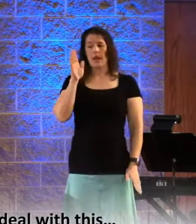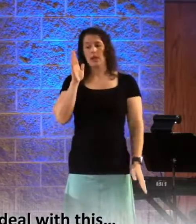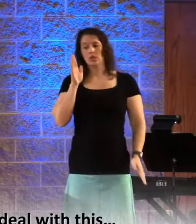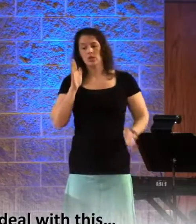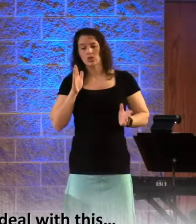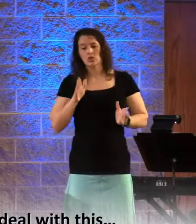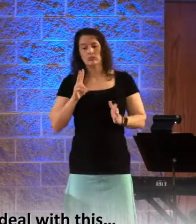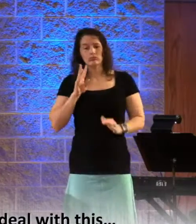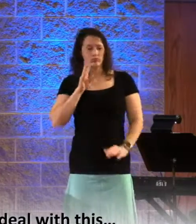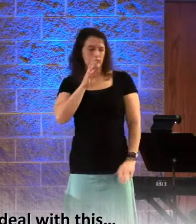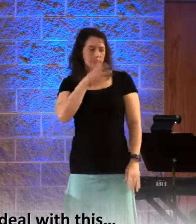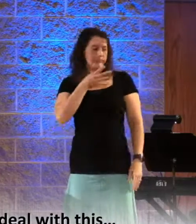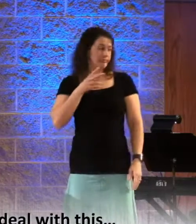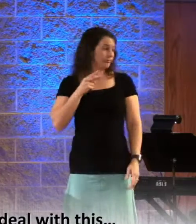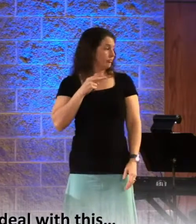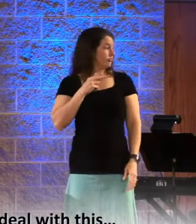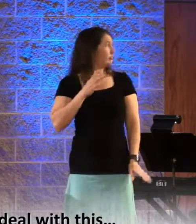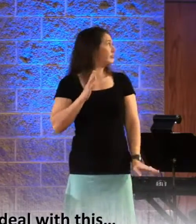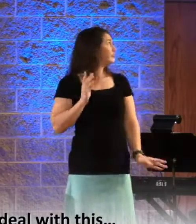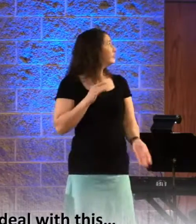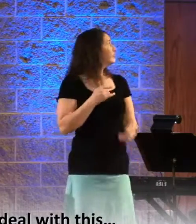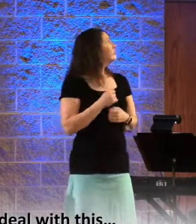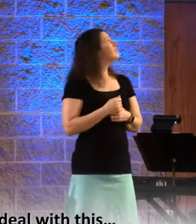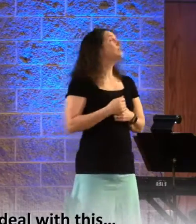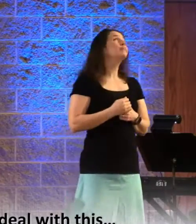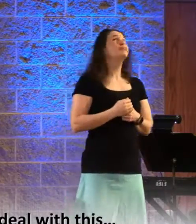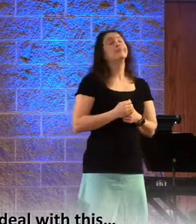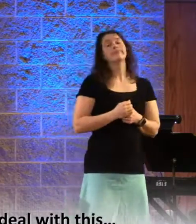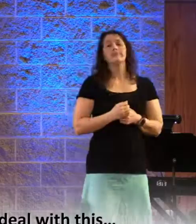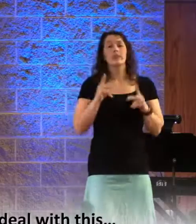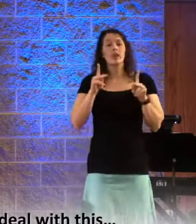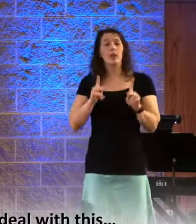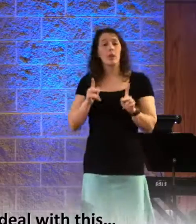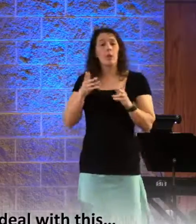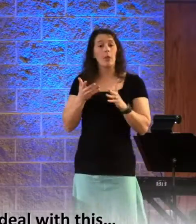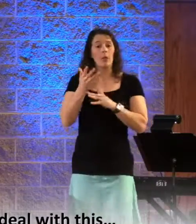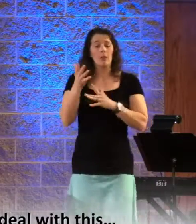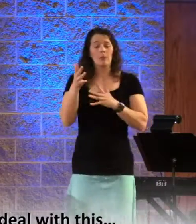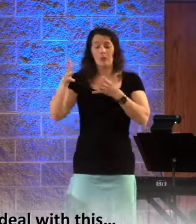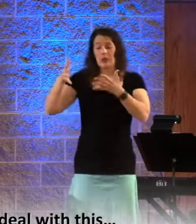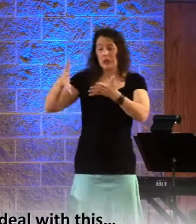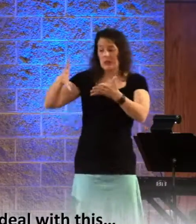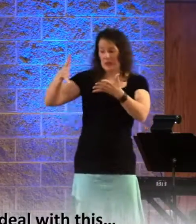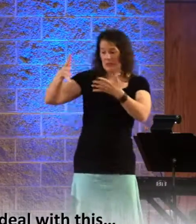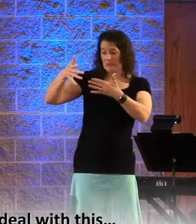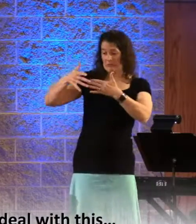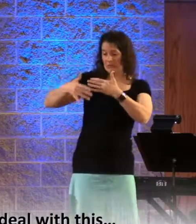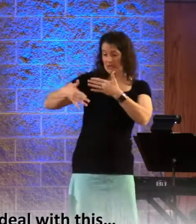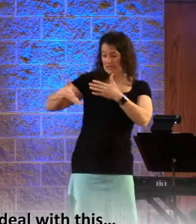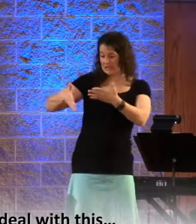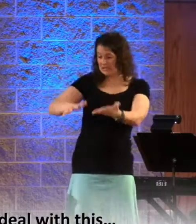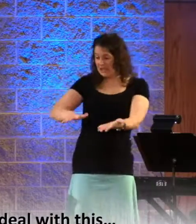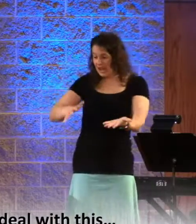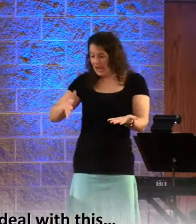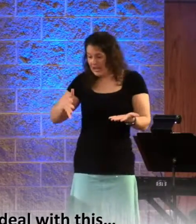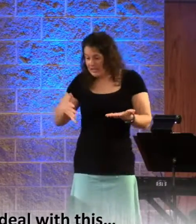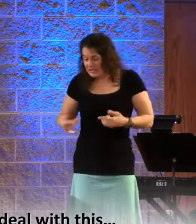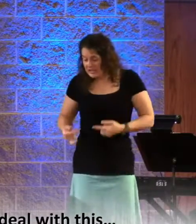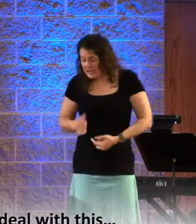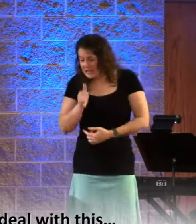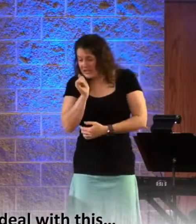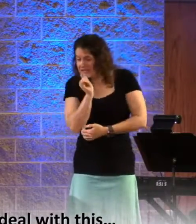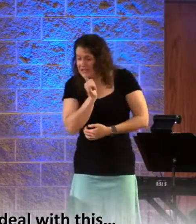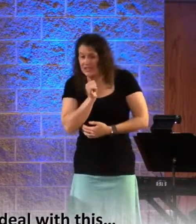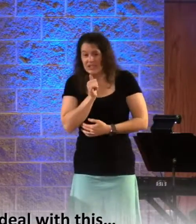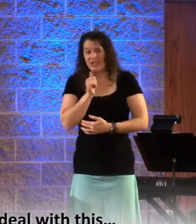looks the other way, and people who go through it are left bleeding and to die, and they can't heal from what has happened in